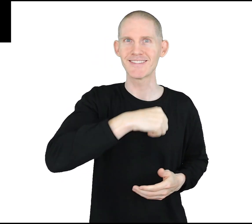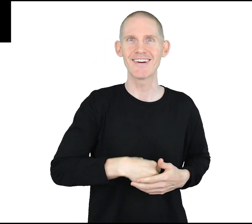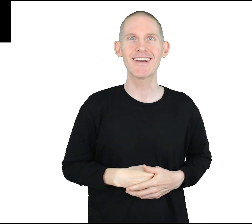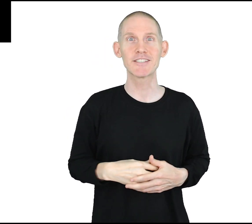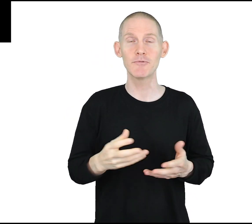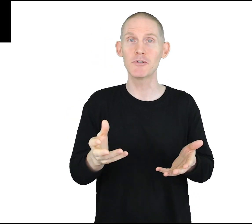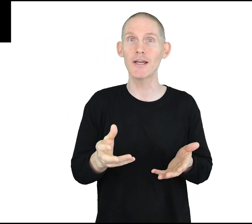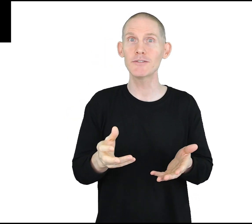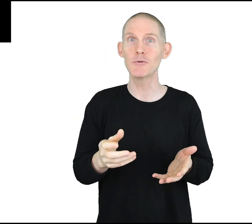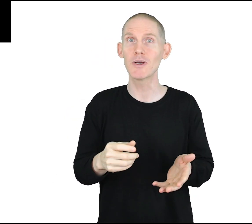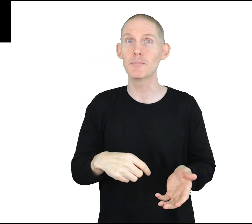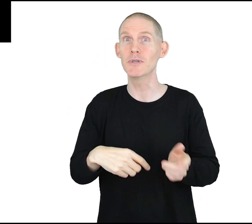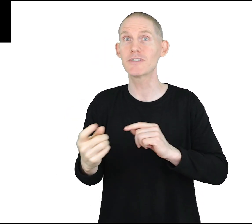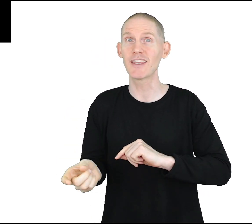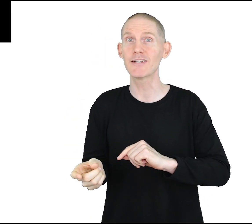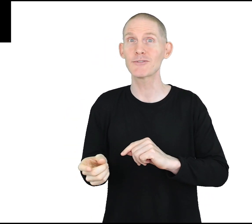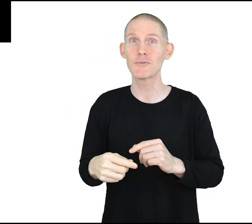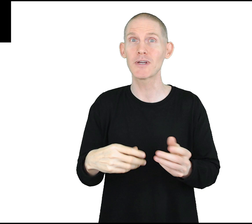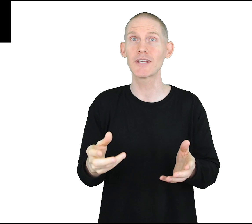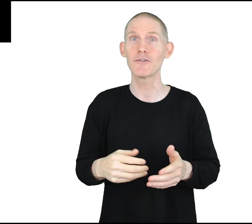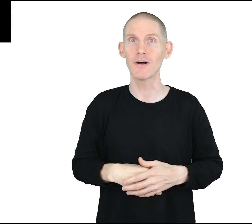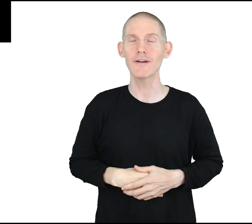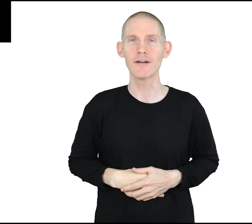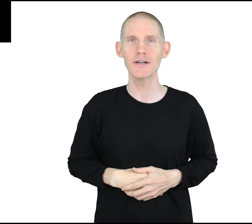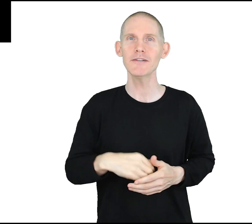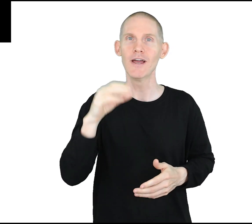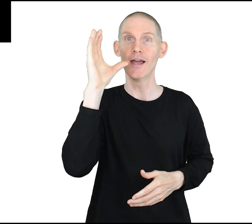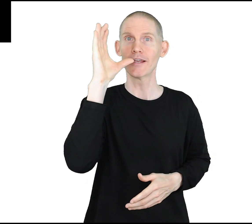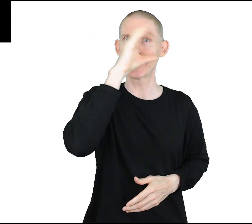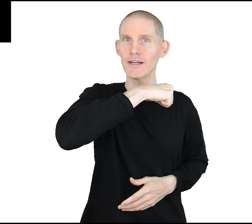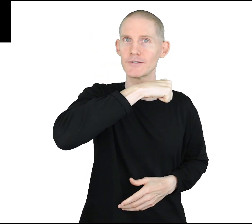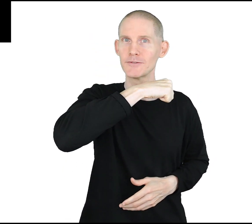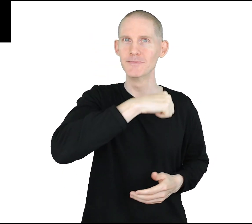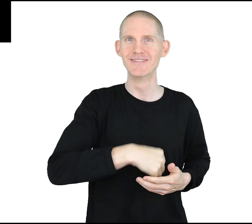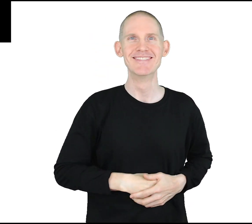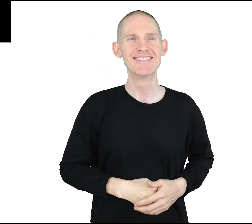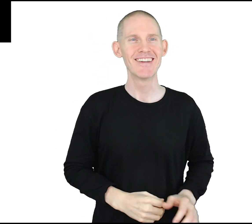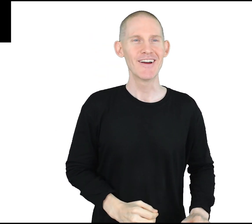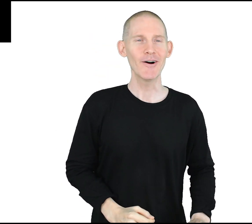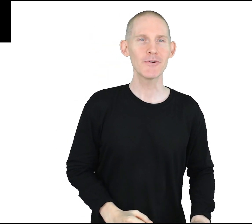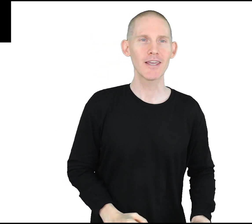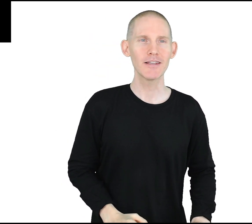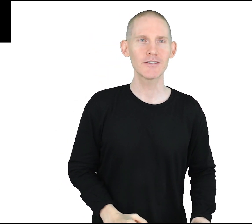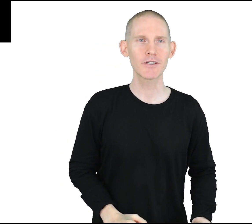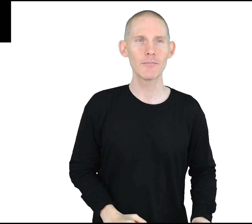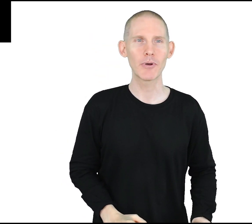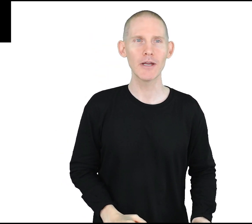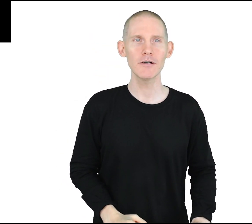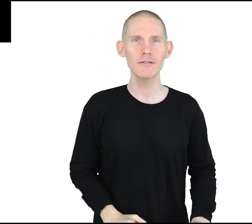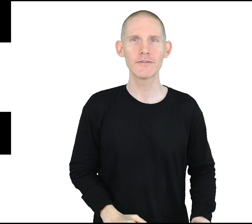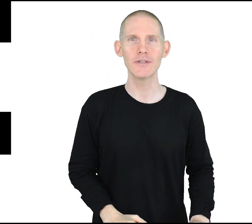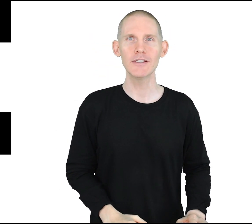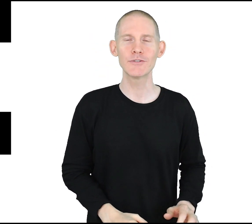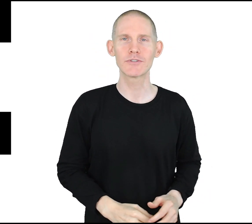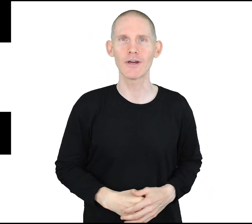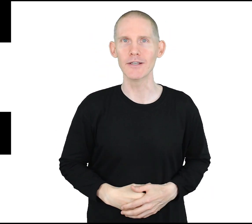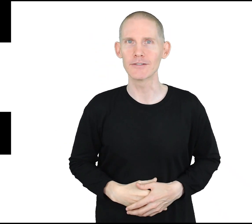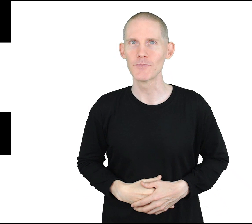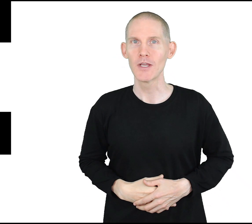right, because if you guess, you might miss the answer. You might get it wrong. Guess. Okay, let's compare these signs.